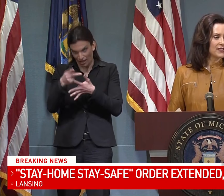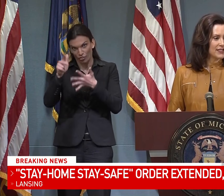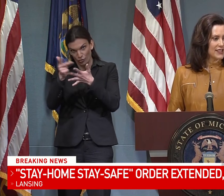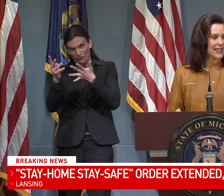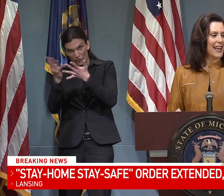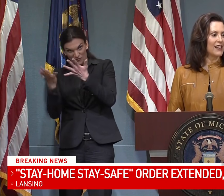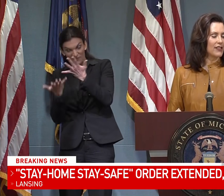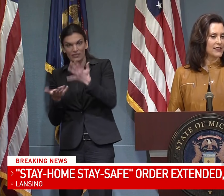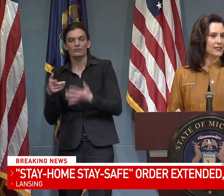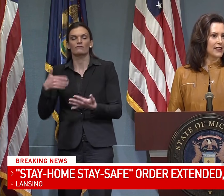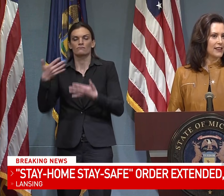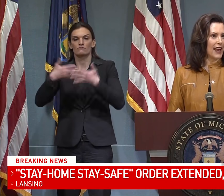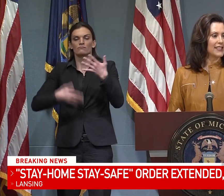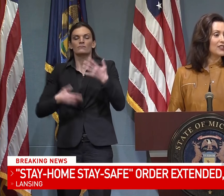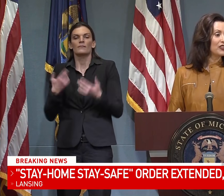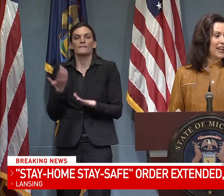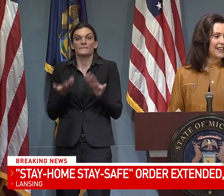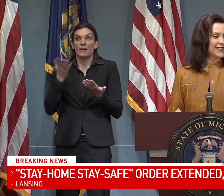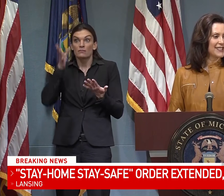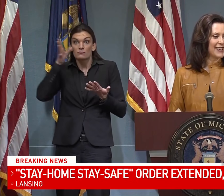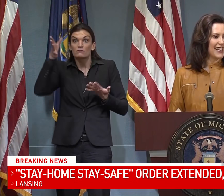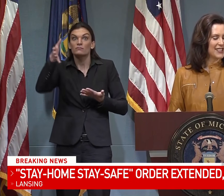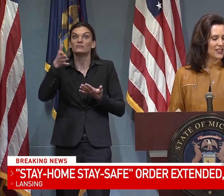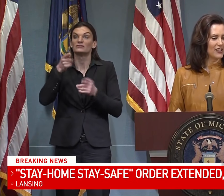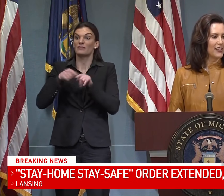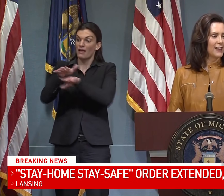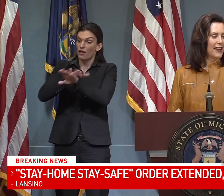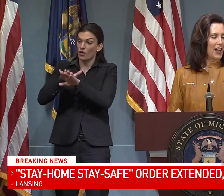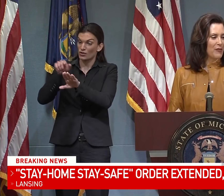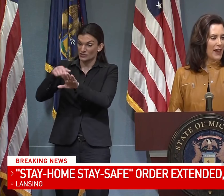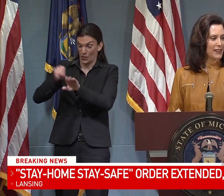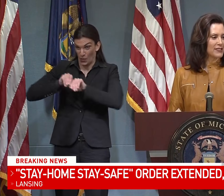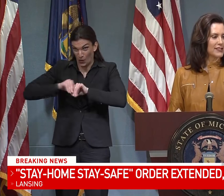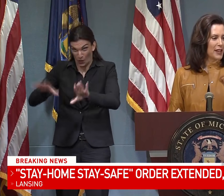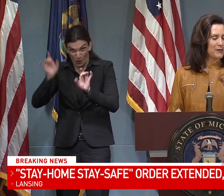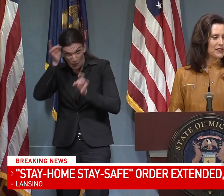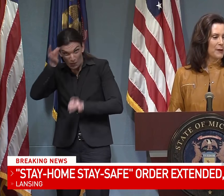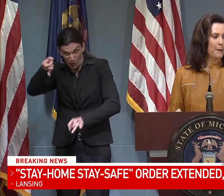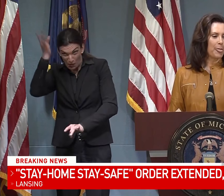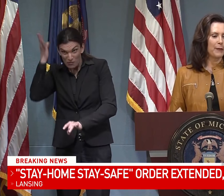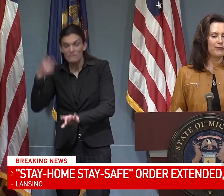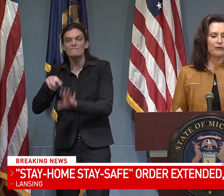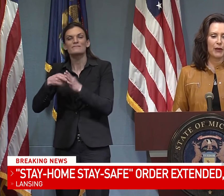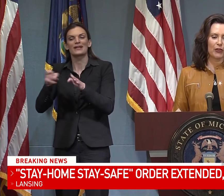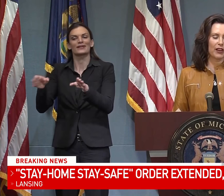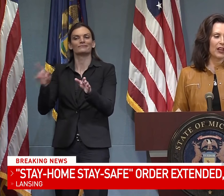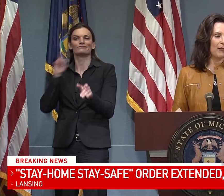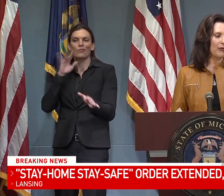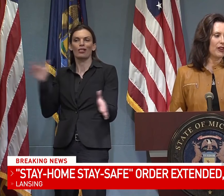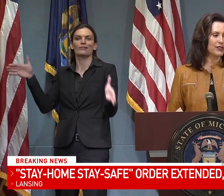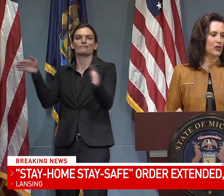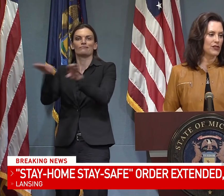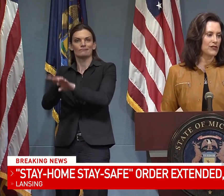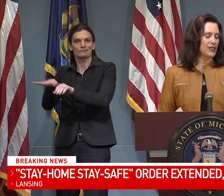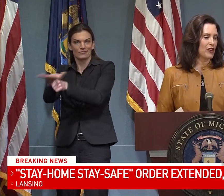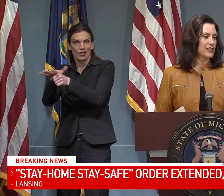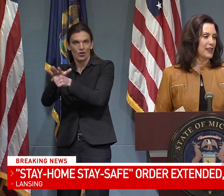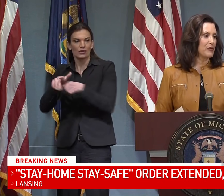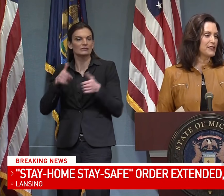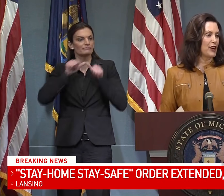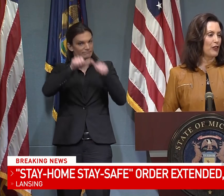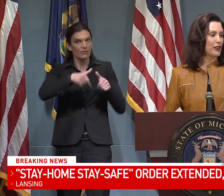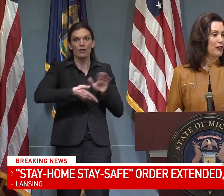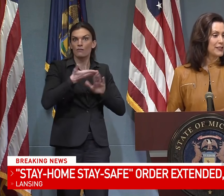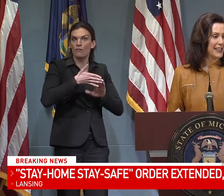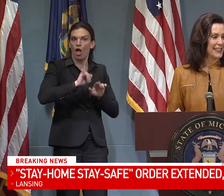but this is the ideal cadence and ideal next steps. people are going to come up with all sorts of different